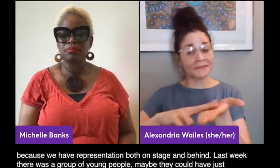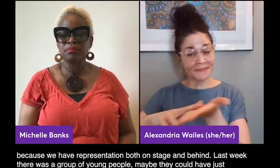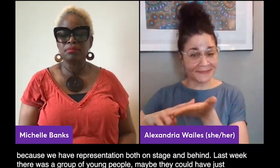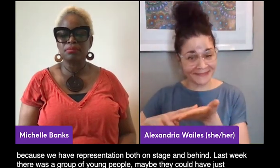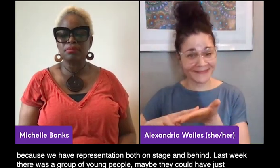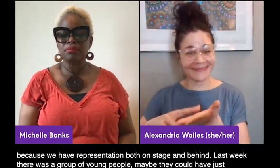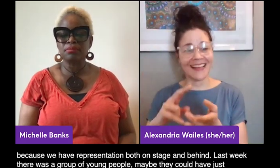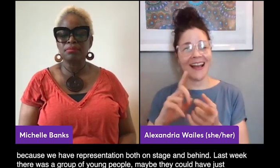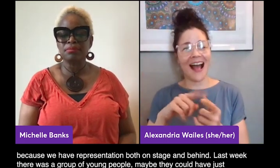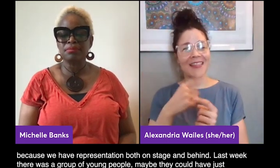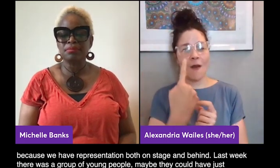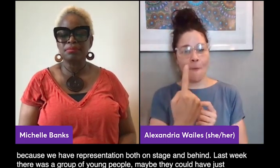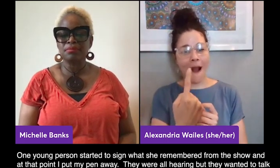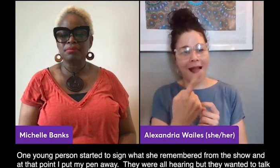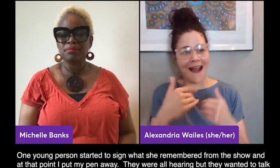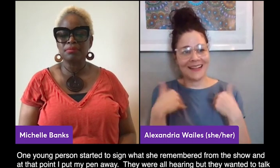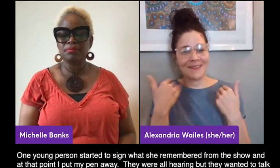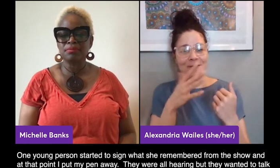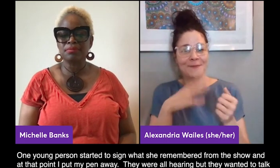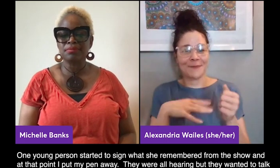wanted autographs.